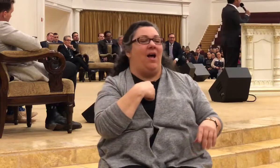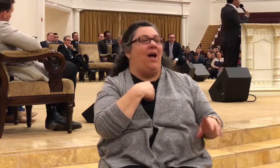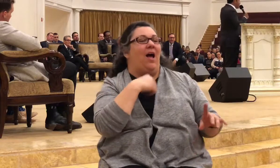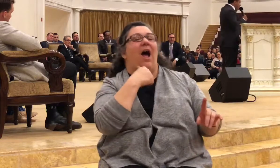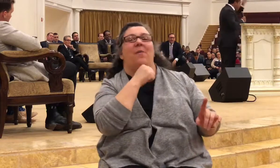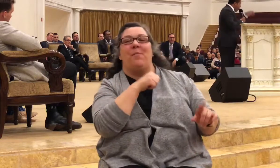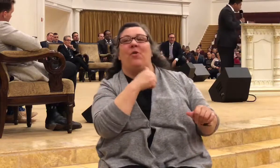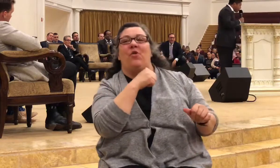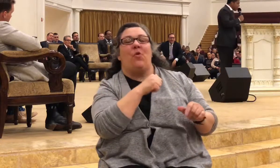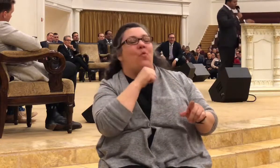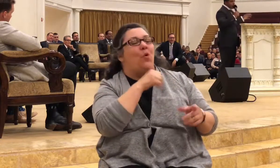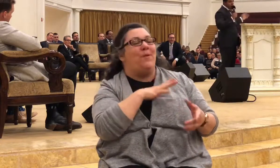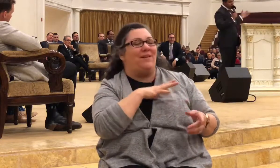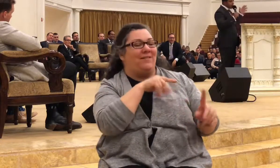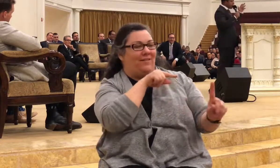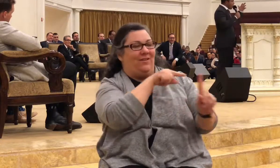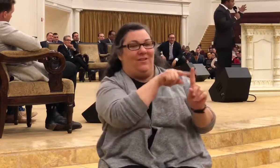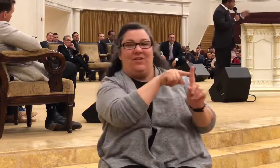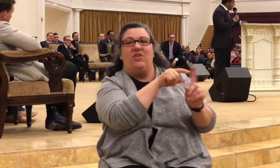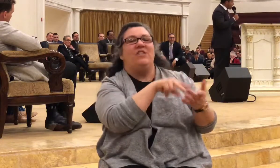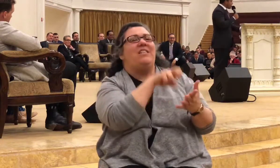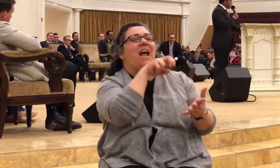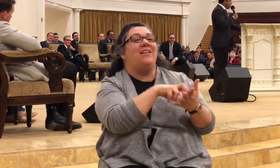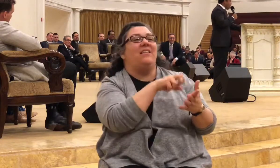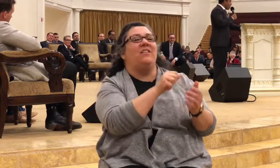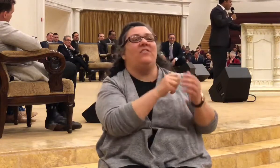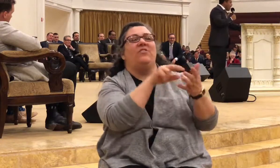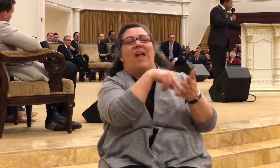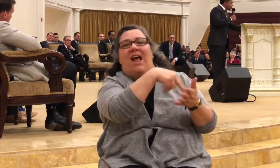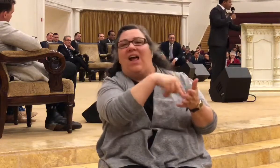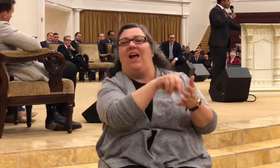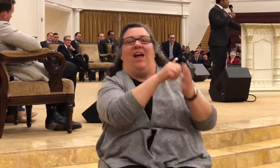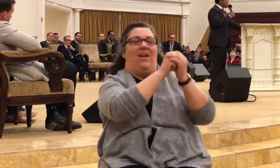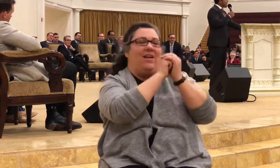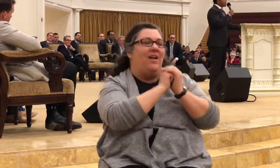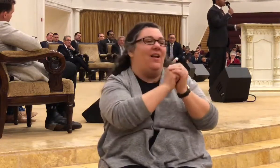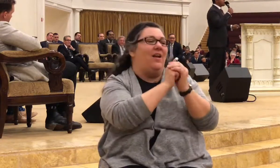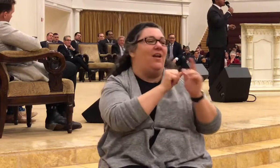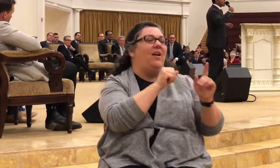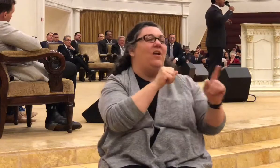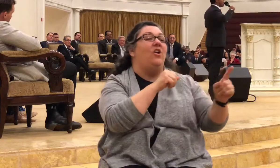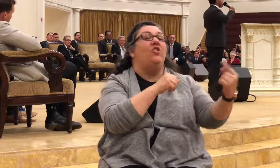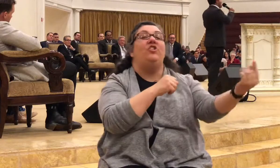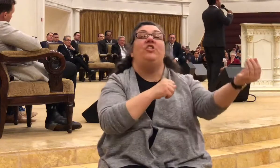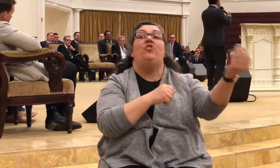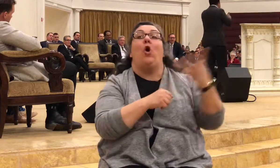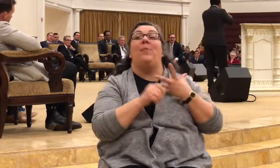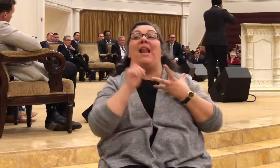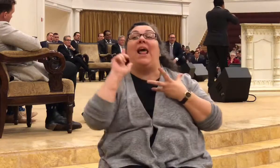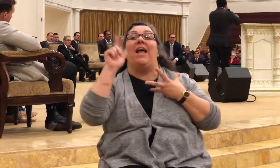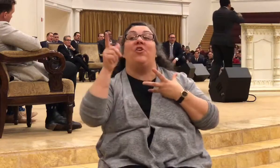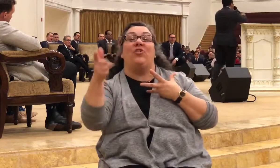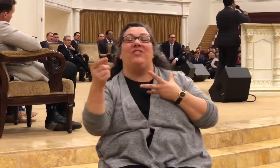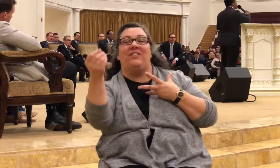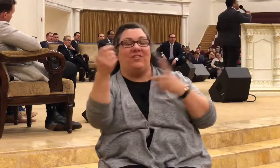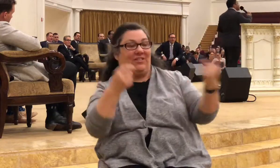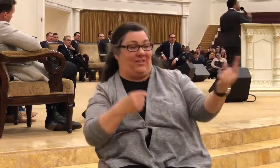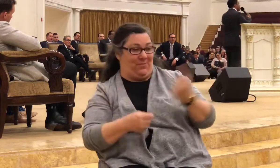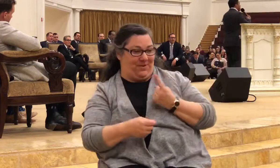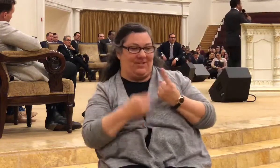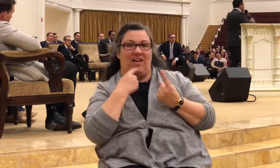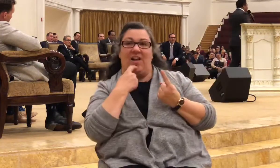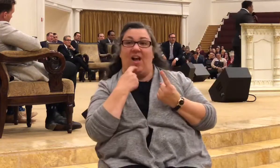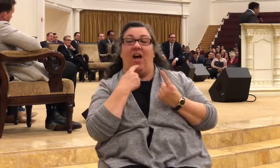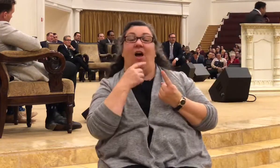was dancing and worshiping and jumping and just shouting to the Lord. And she told me later, she said, you know what, I got in my car after